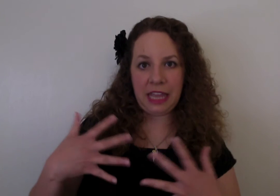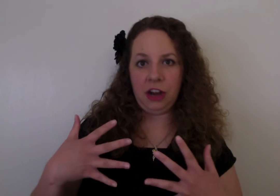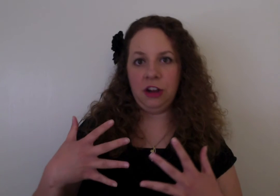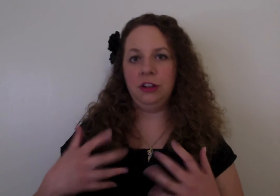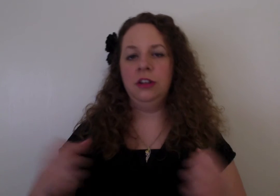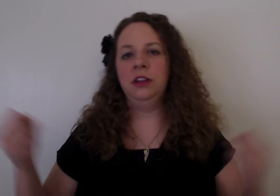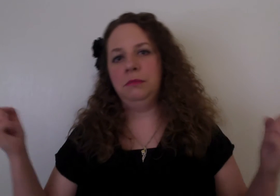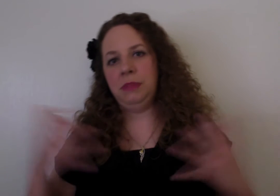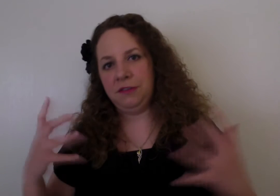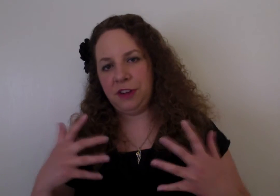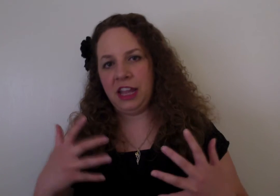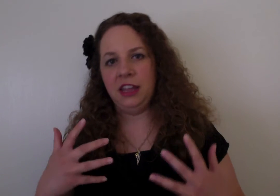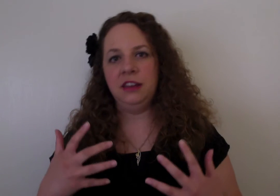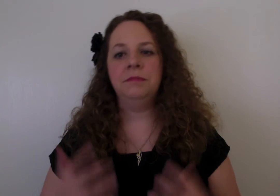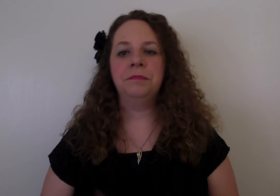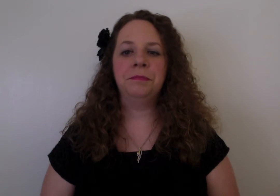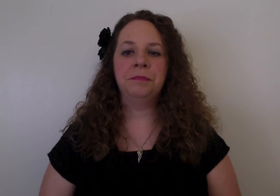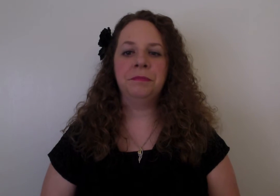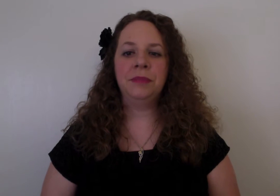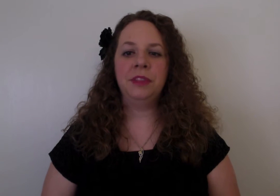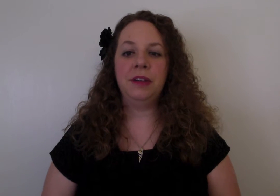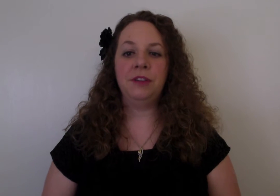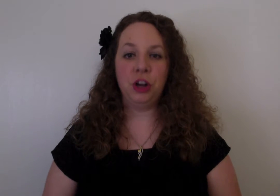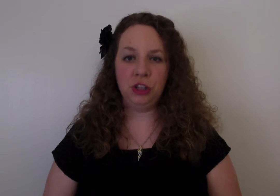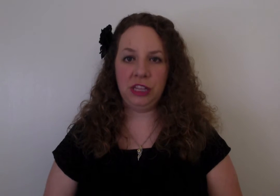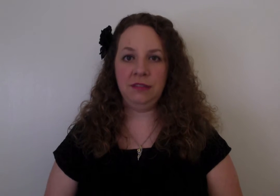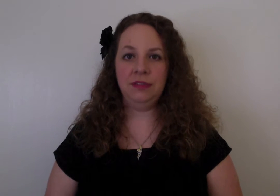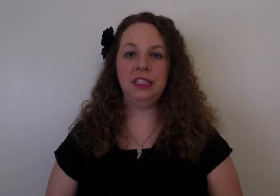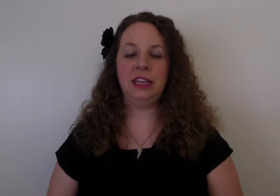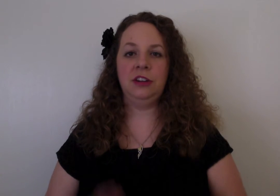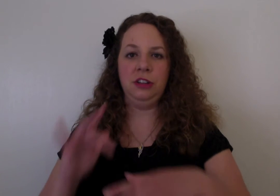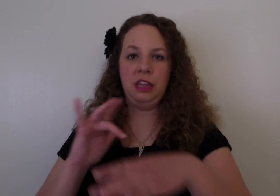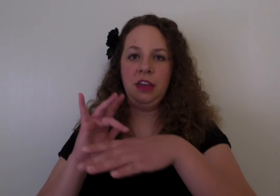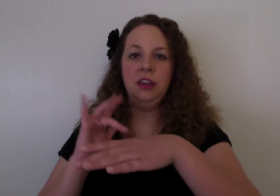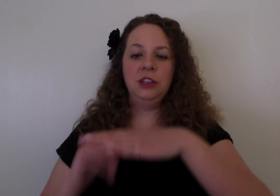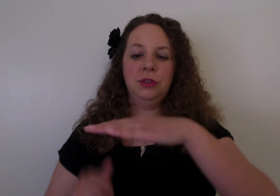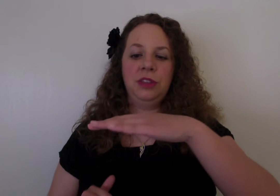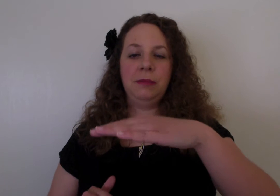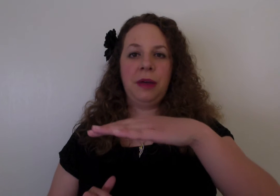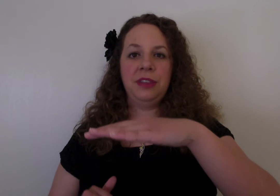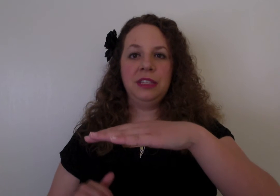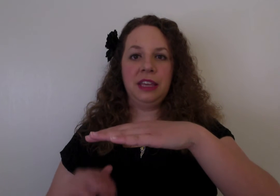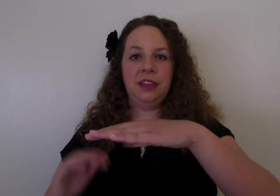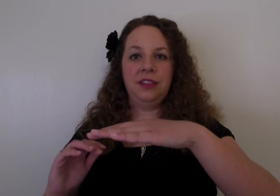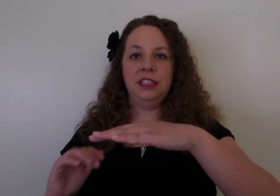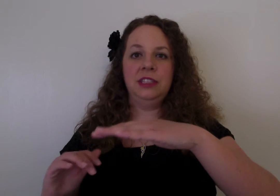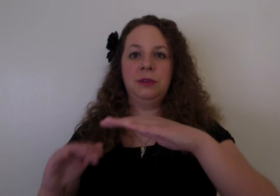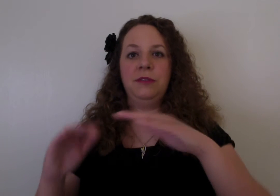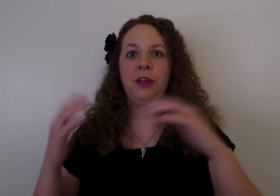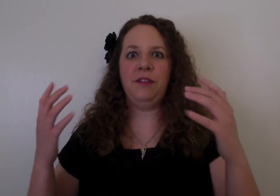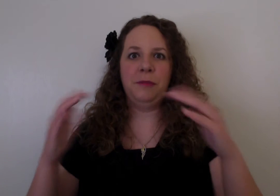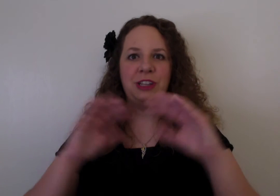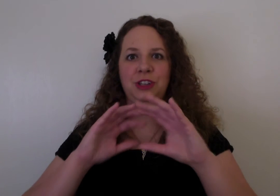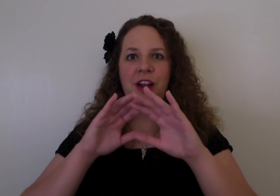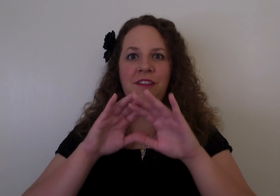Scared. Be afraid. Then we have early. The sign early. The So think about this. Like this is whenever you have a picture of